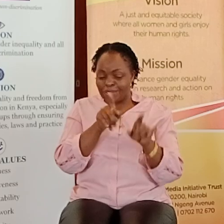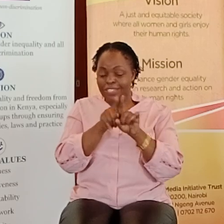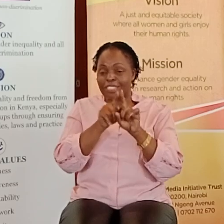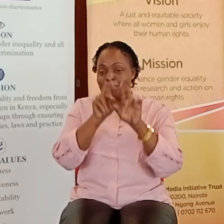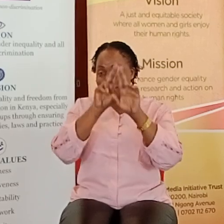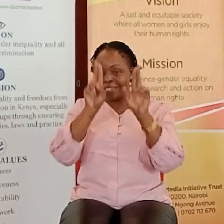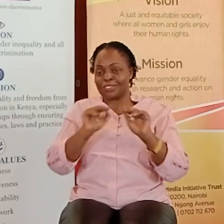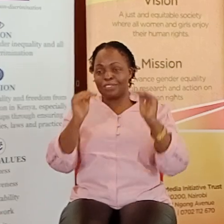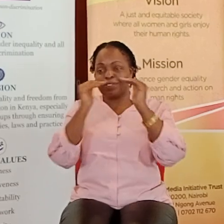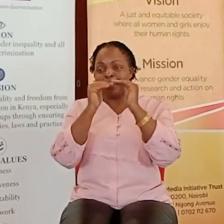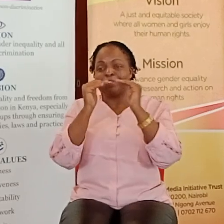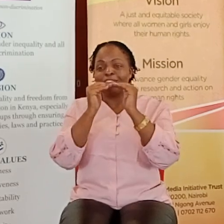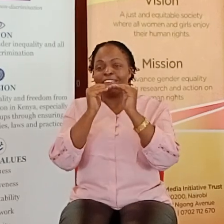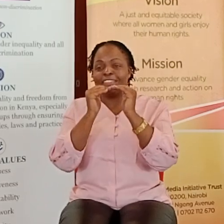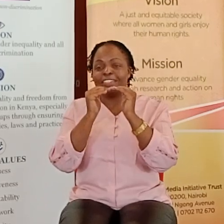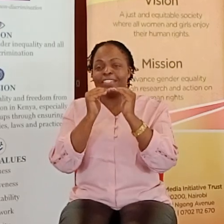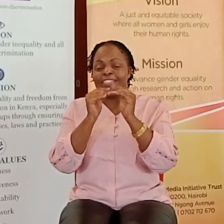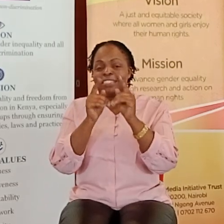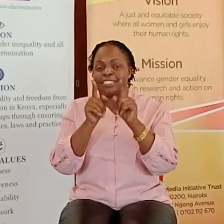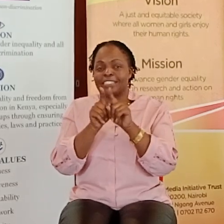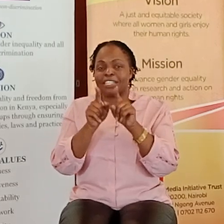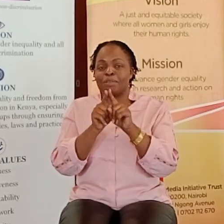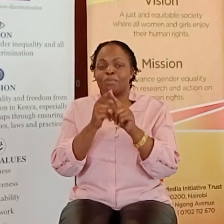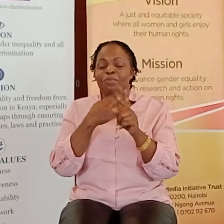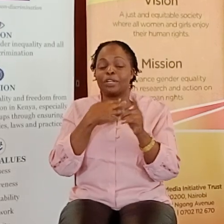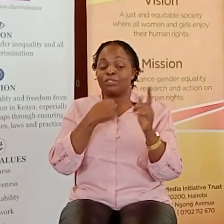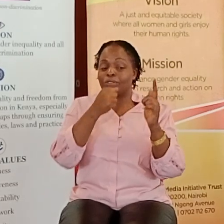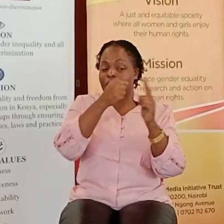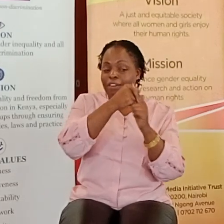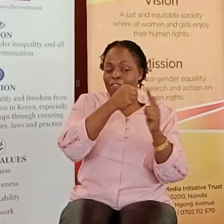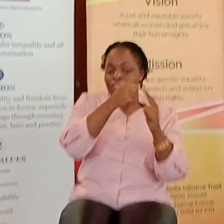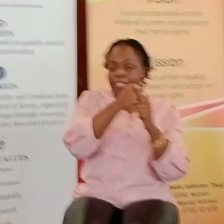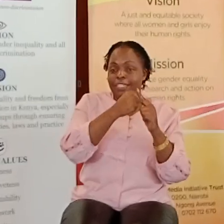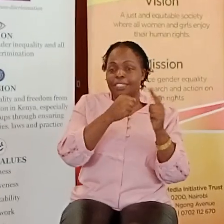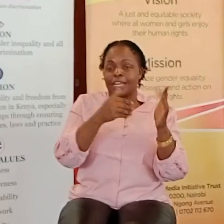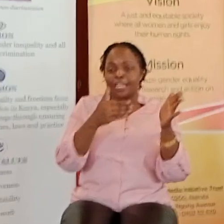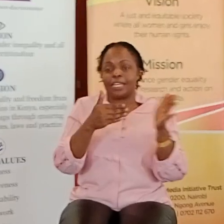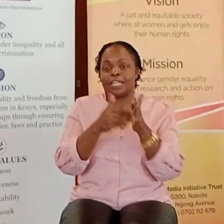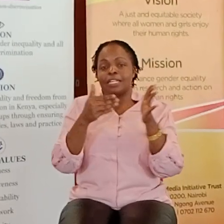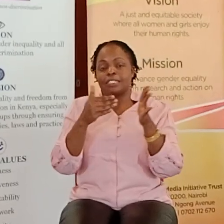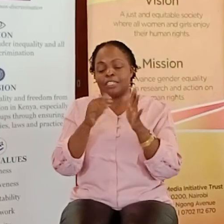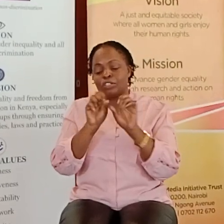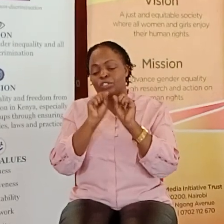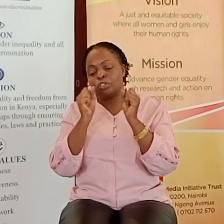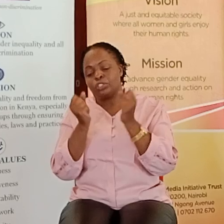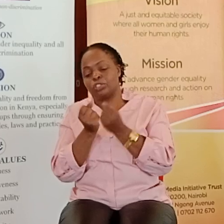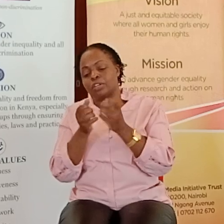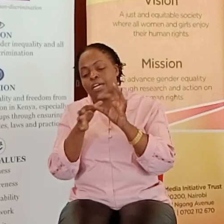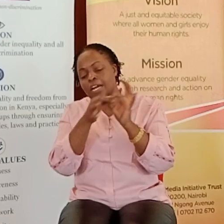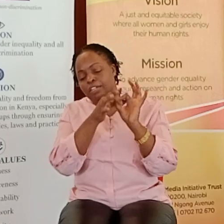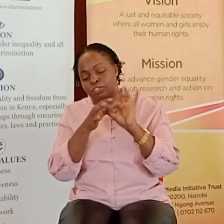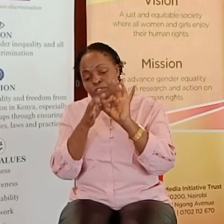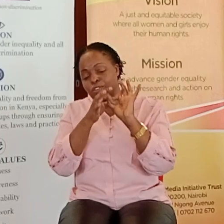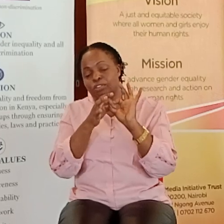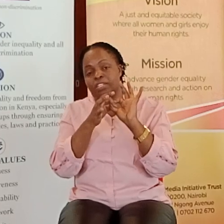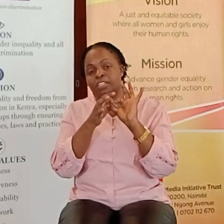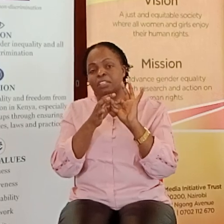level. We also want to advocate against social-cultural norms and beliefs